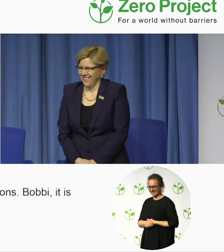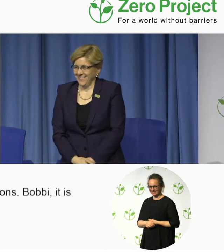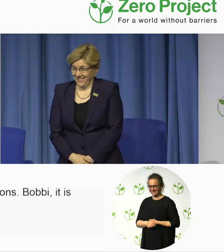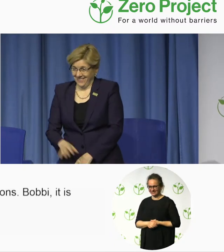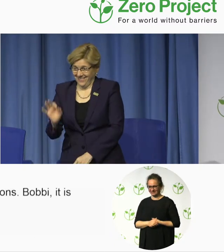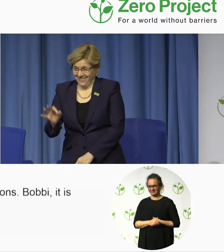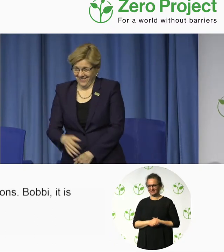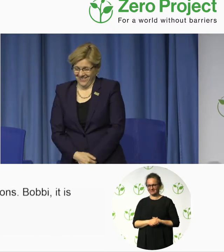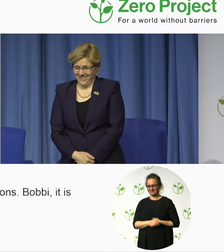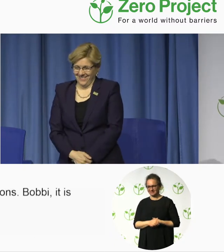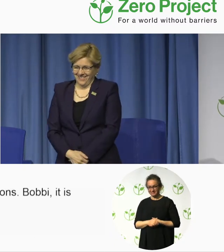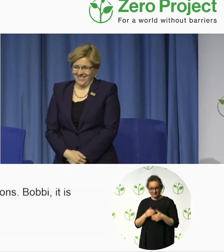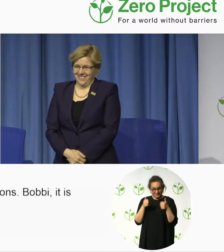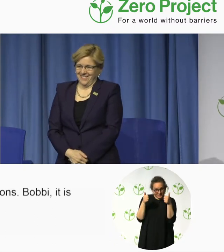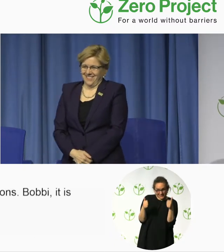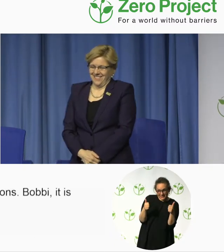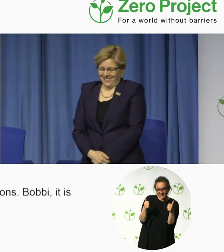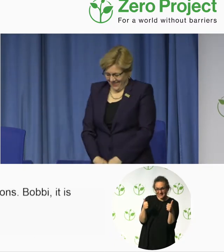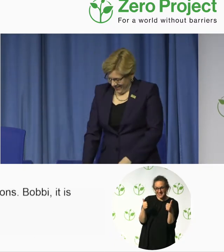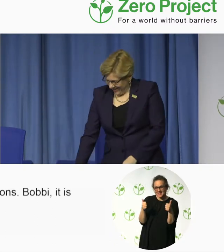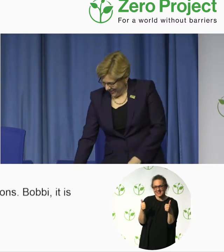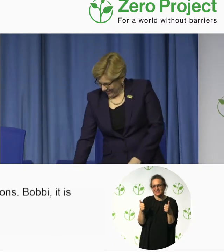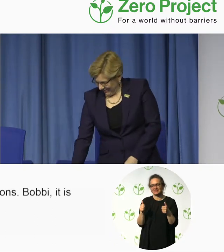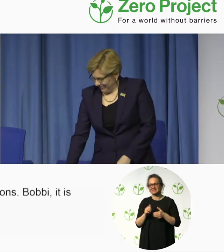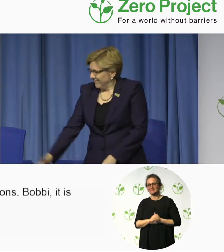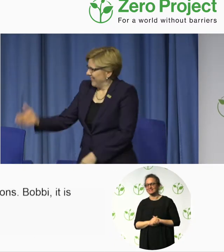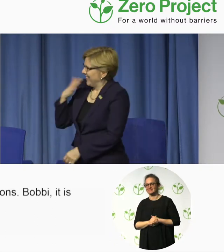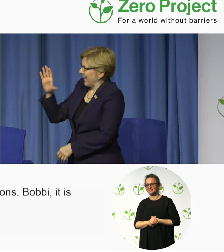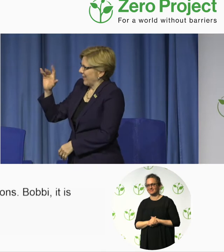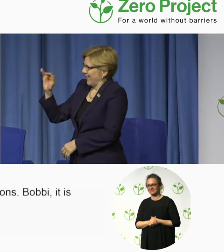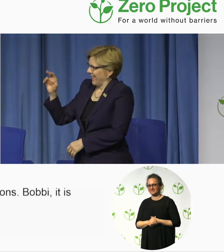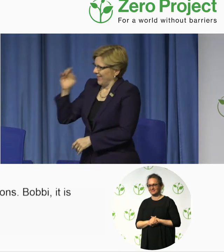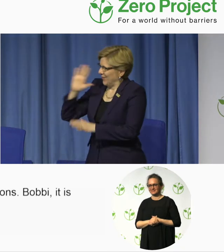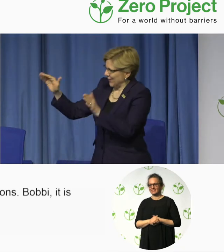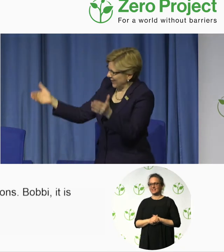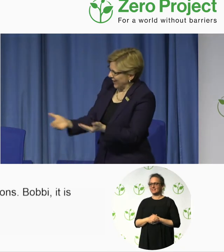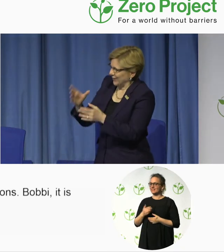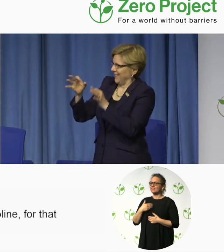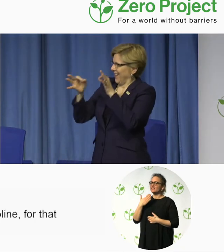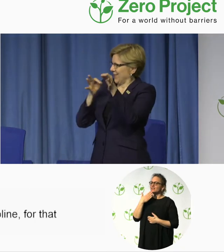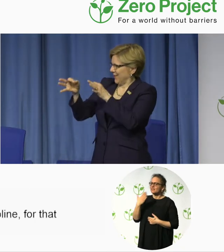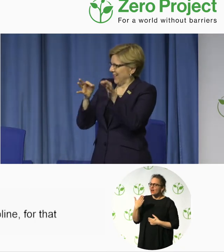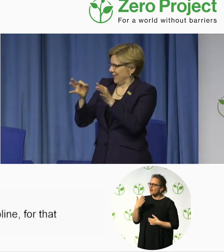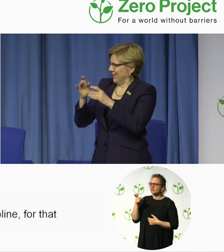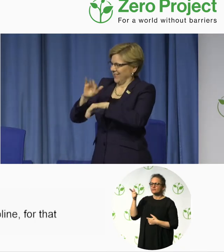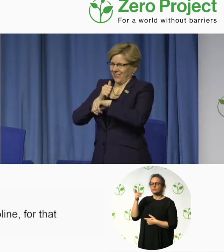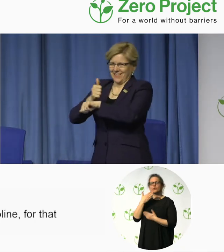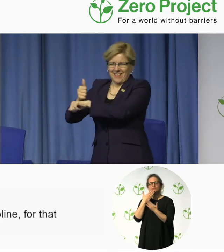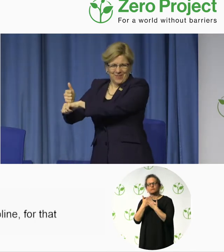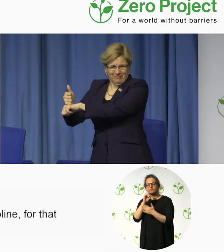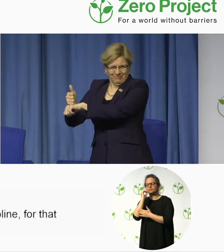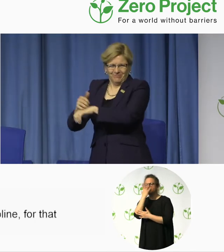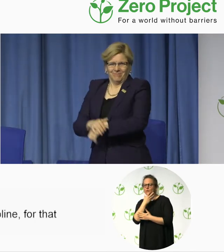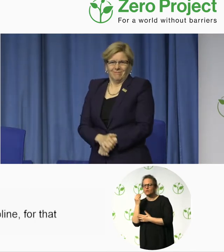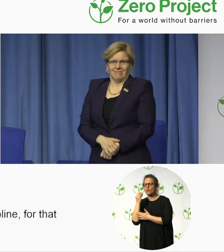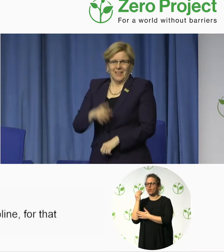Thank you, sorry. Thank you so much, Caroline, for that wonderful introduction and